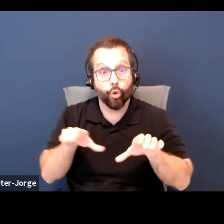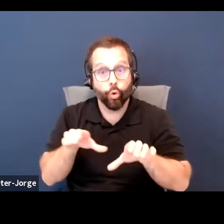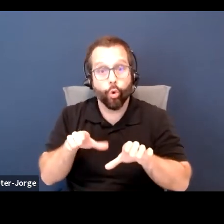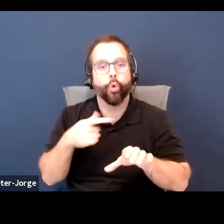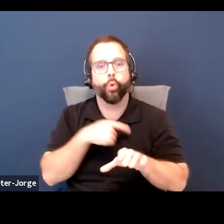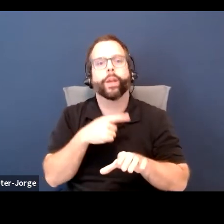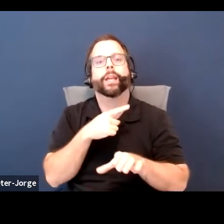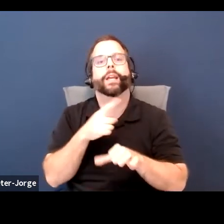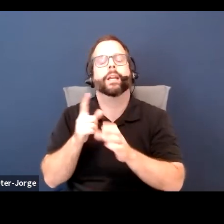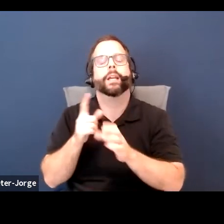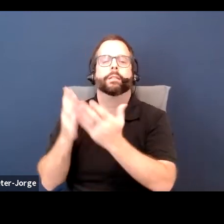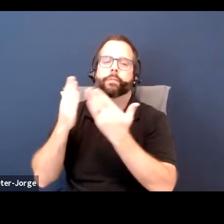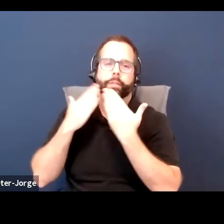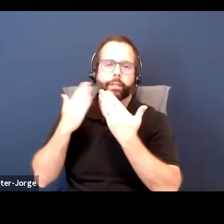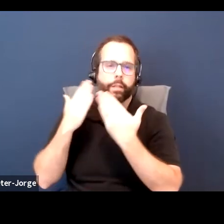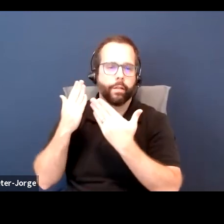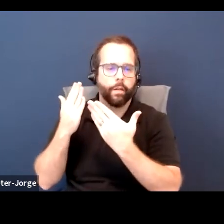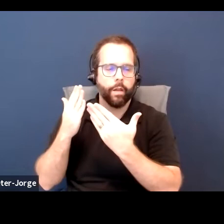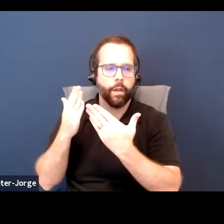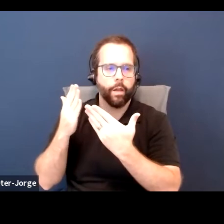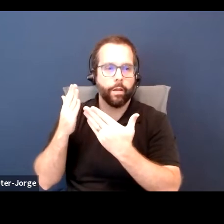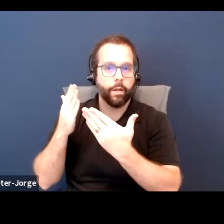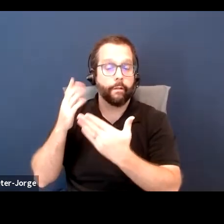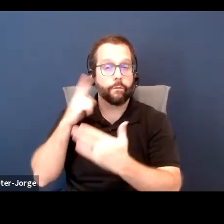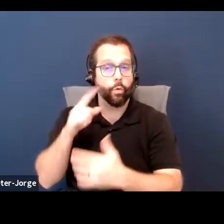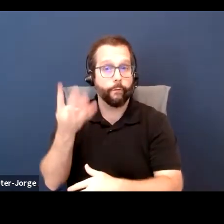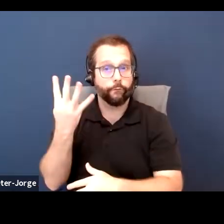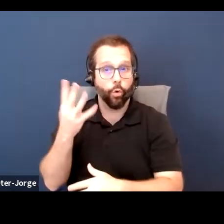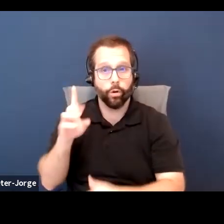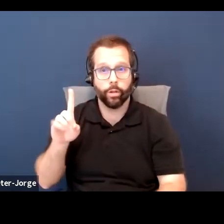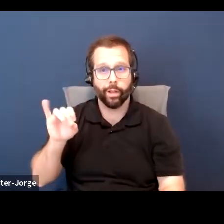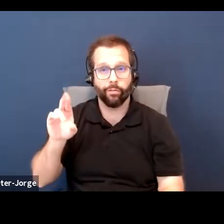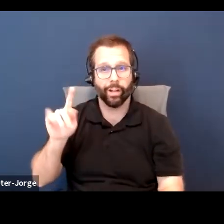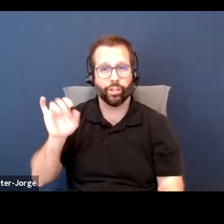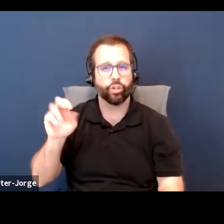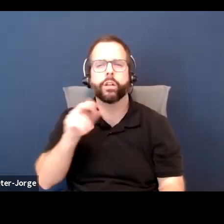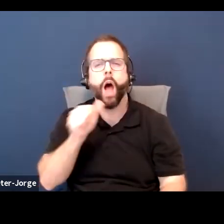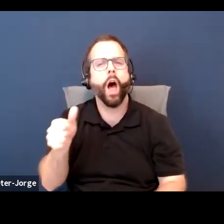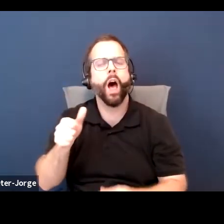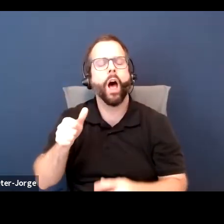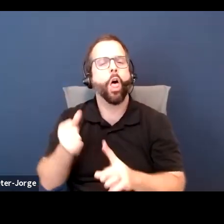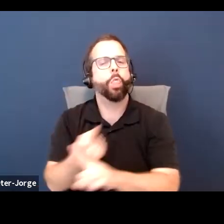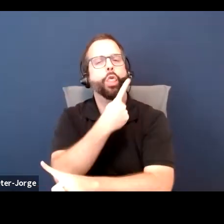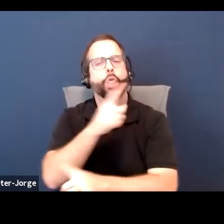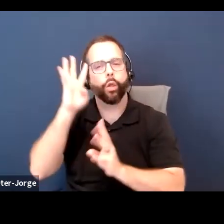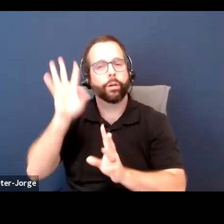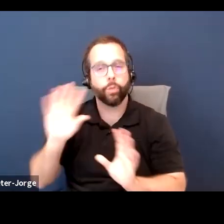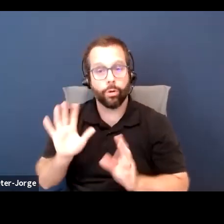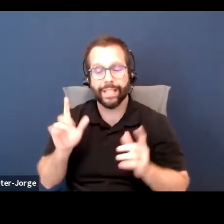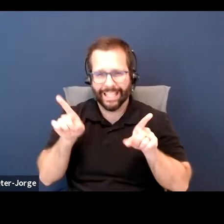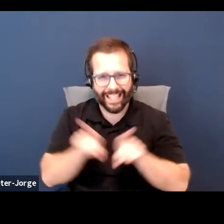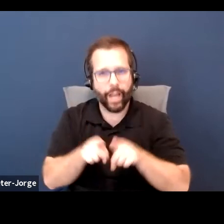way, just trying to be, but we do it in the same ways our ancestors did